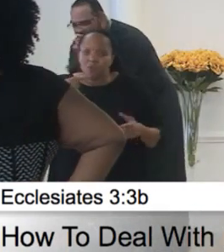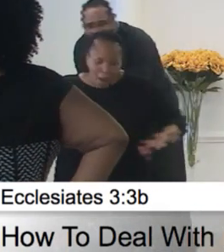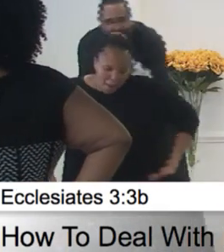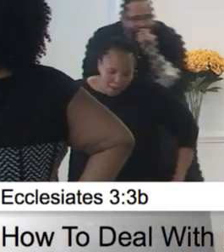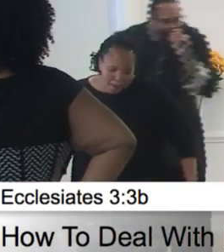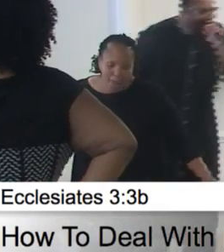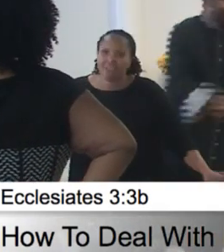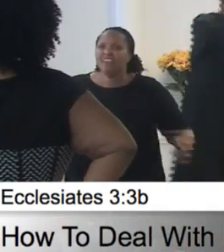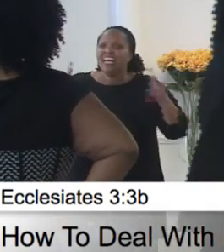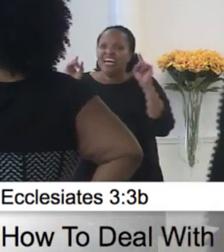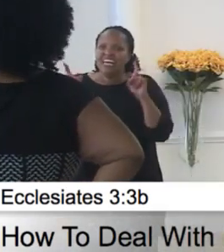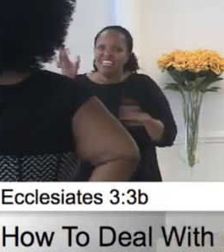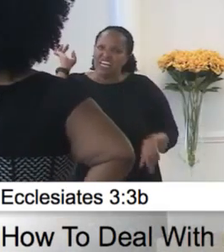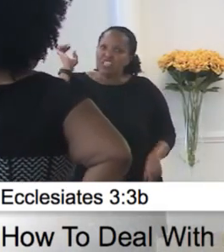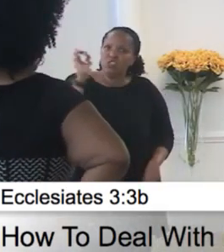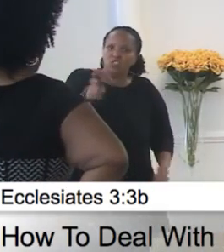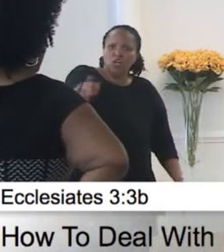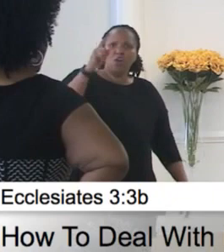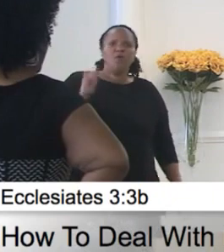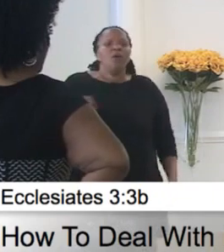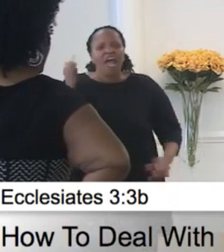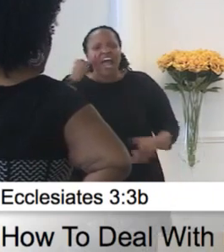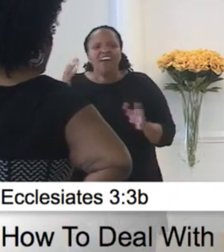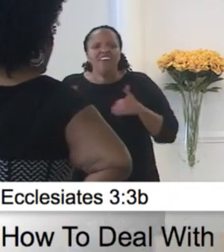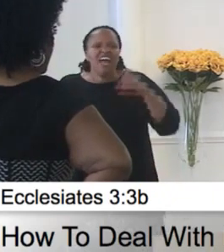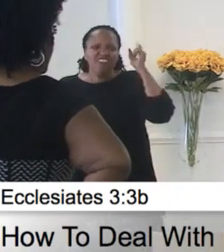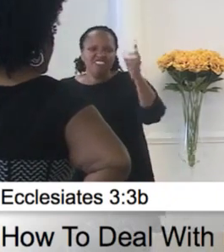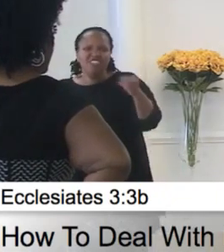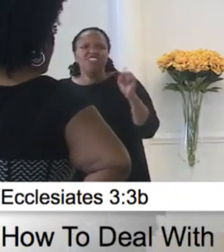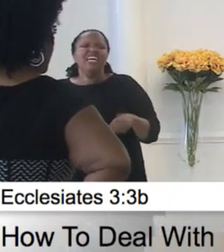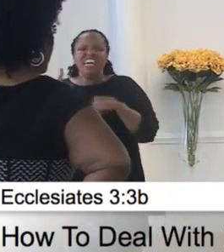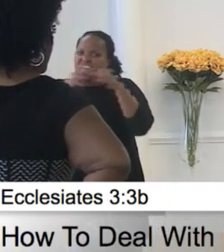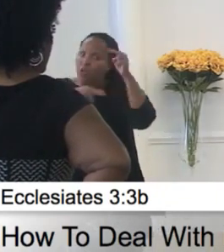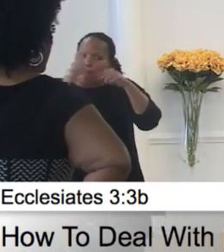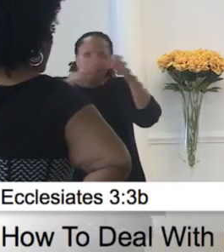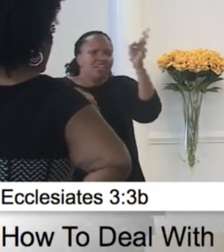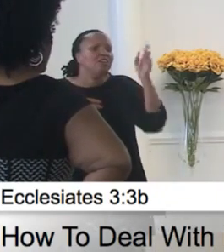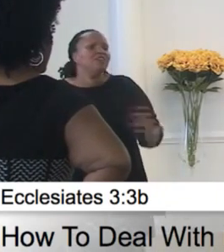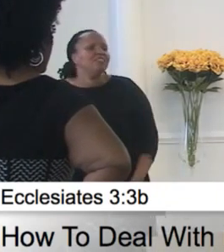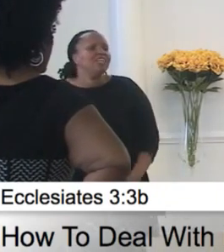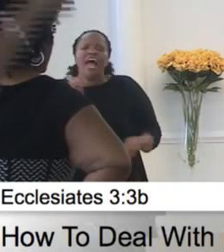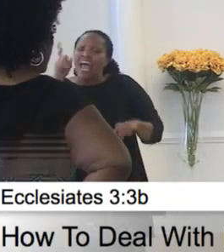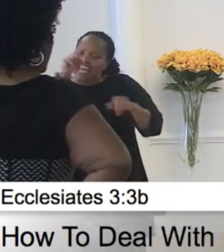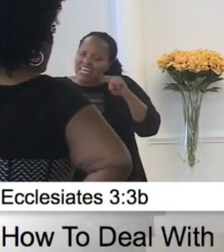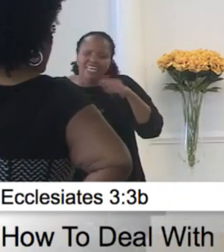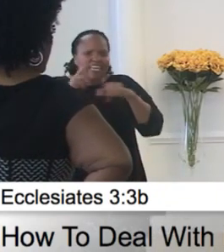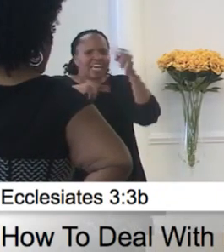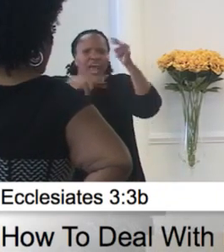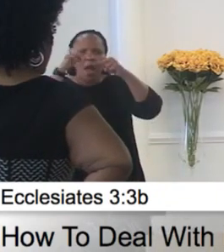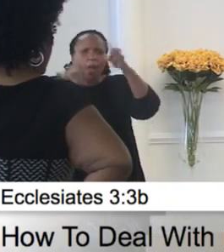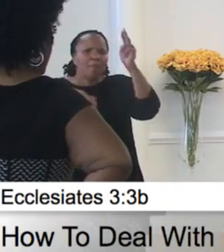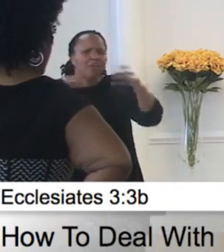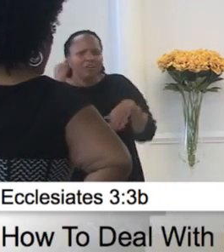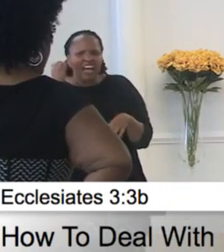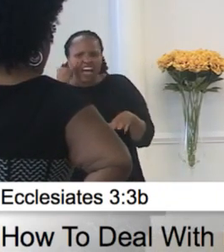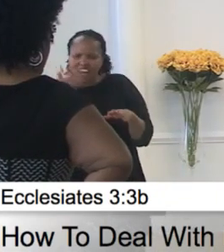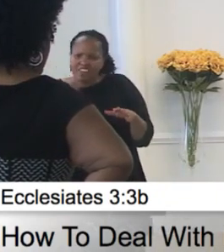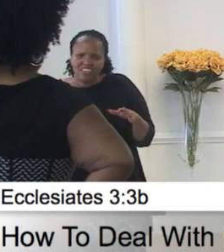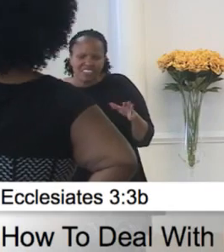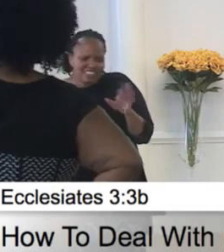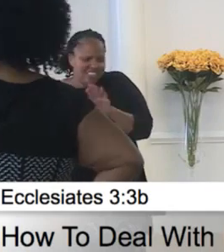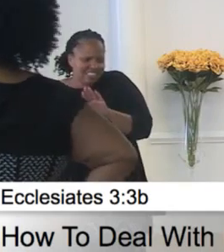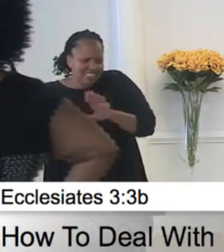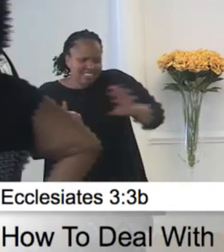you. If I got you, I can build back up. But I can't build if these things are in the way of